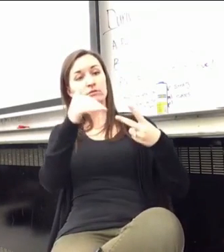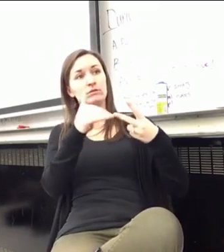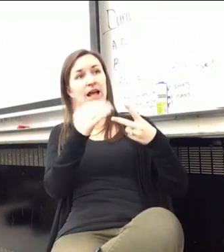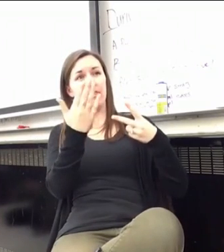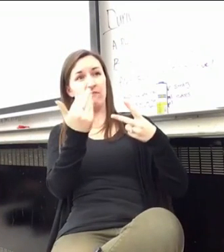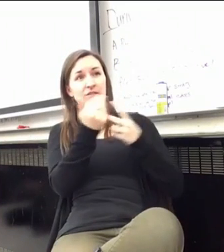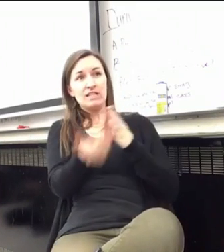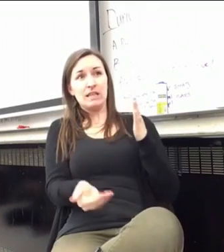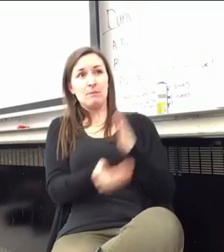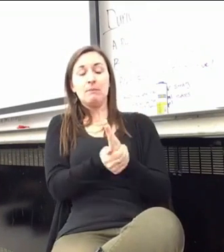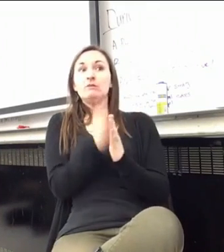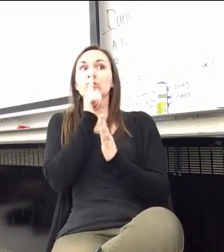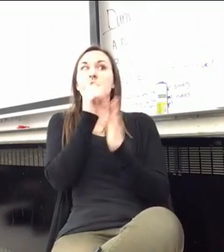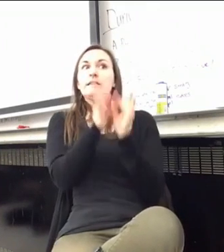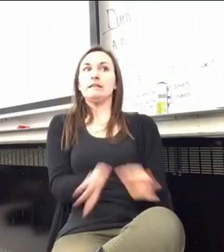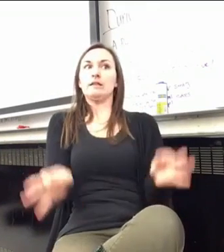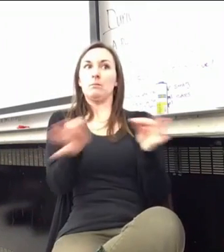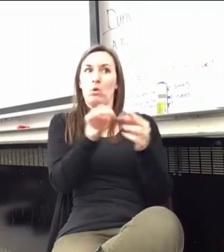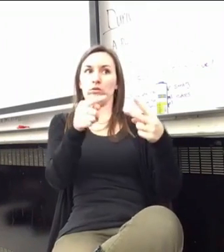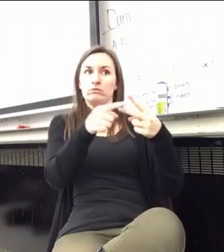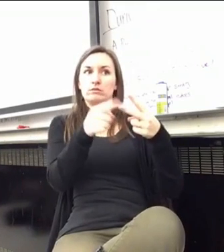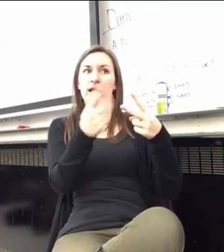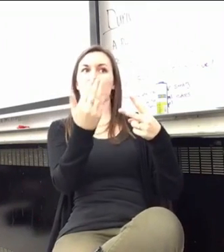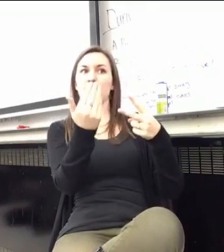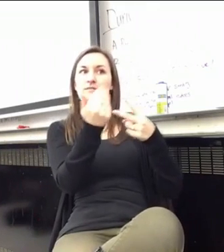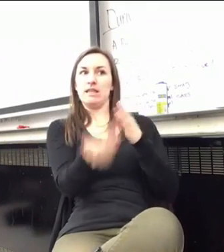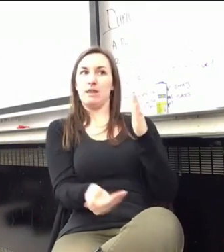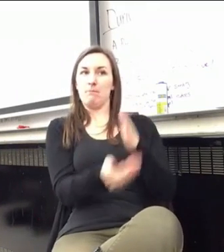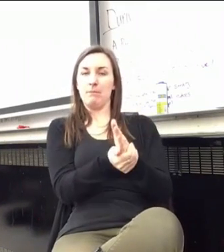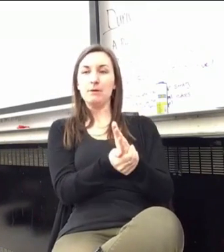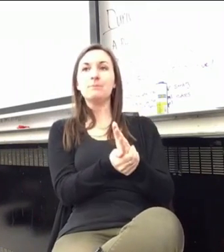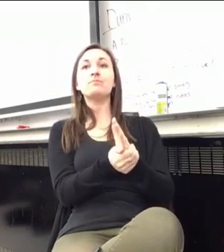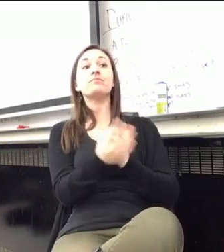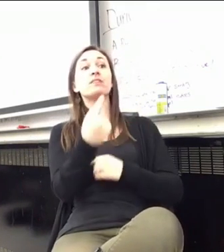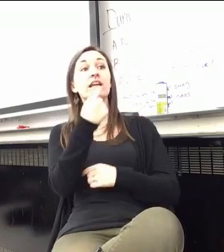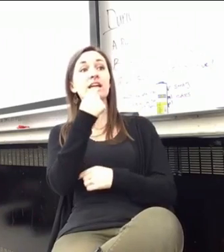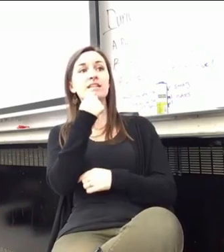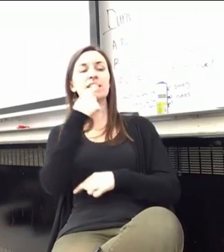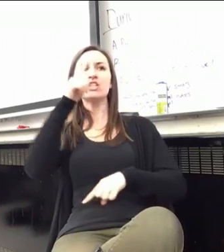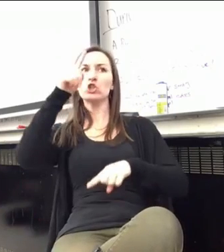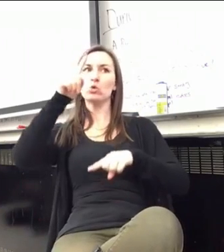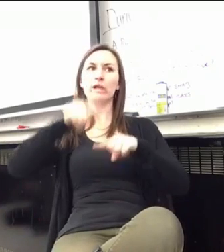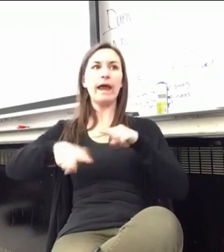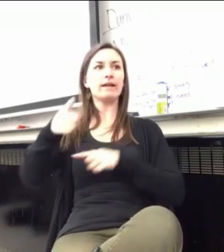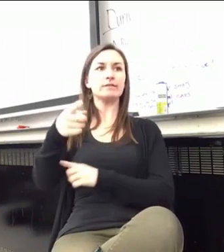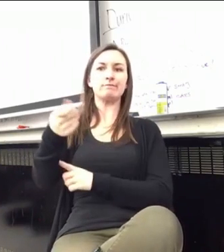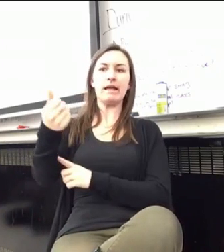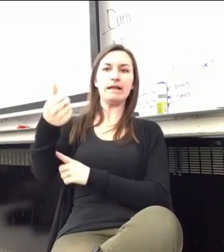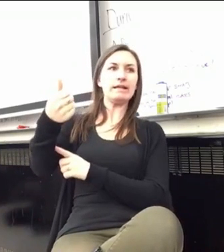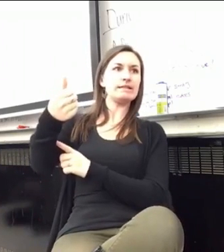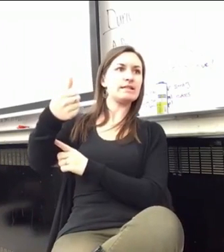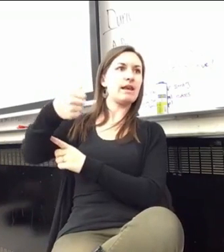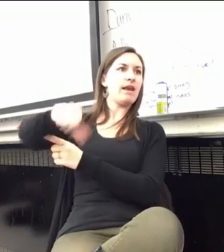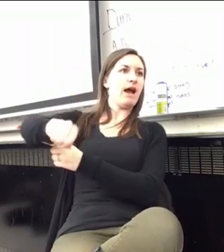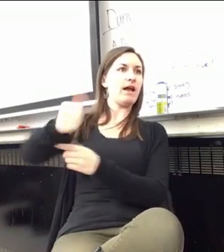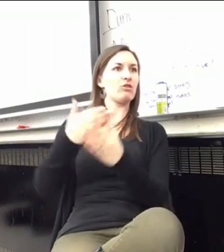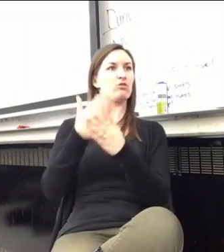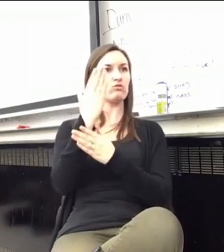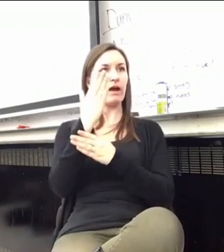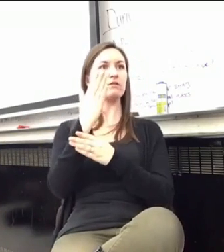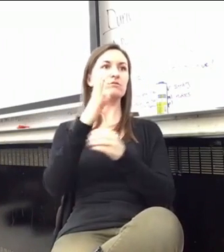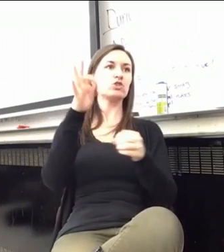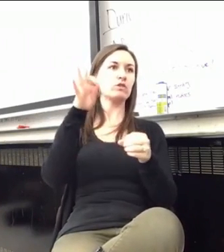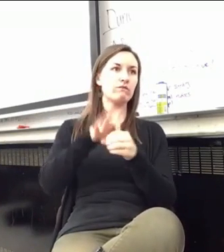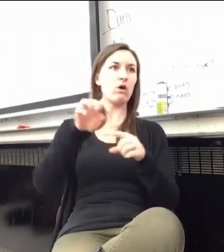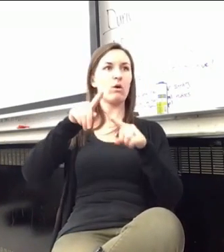really important one, is that it's going to say that you cannot deny the right to vote based on race, color, or previous